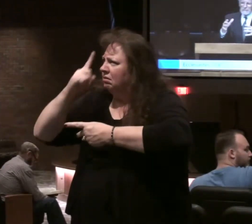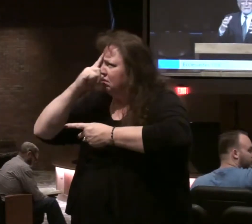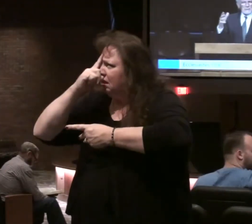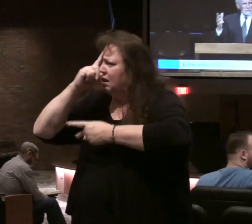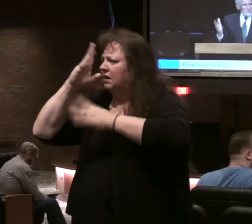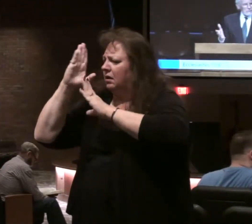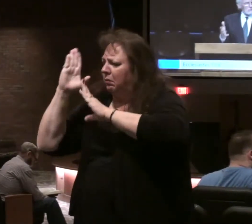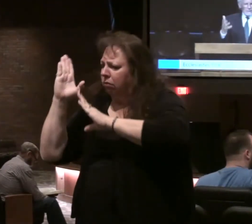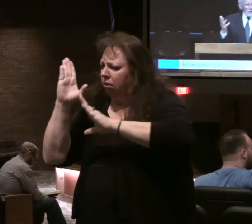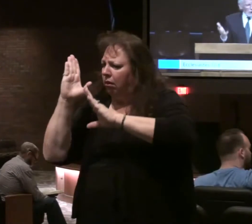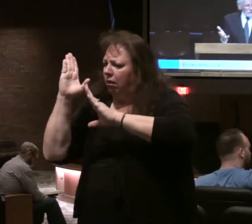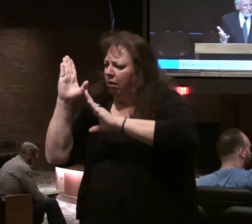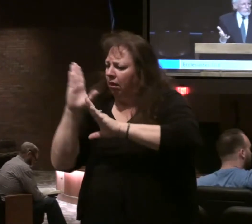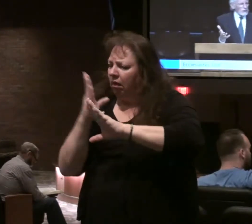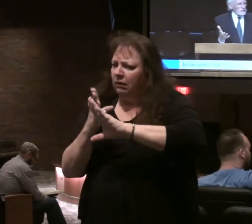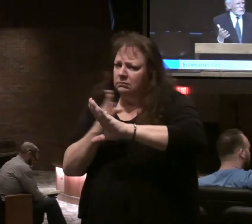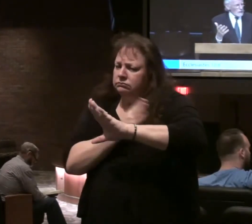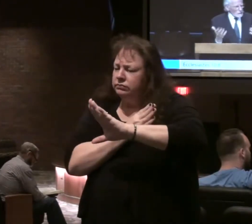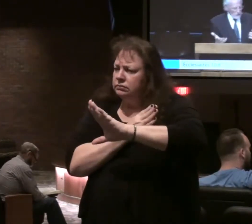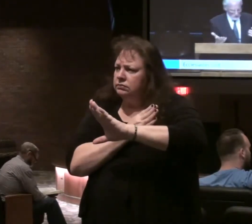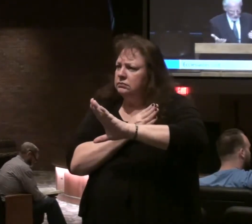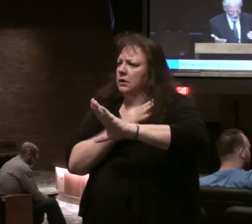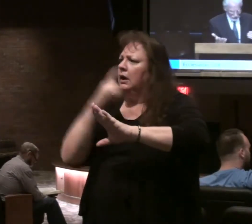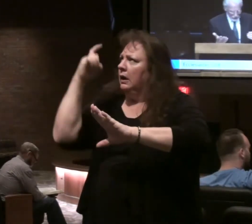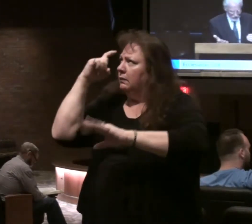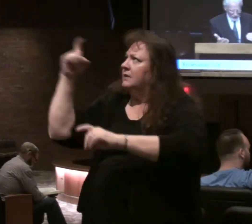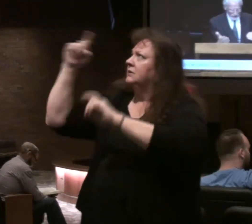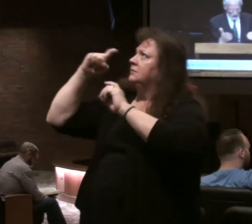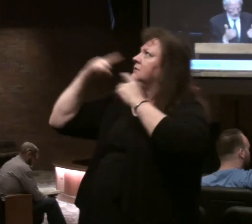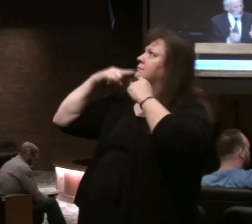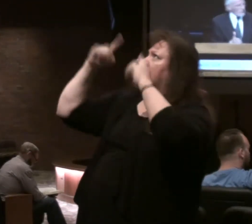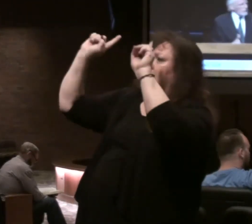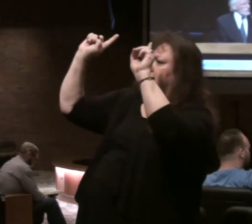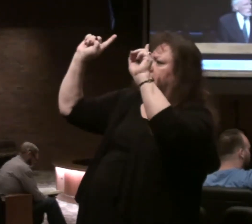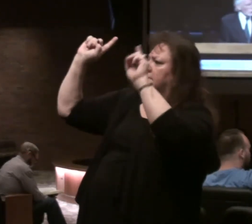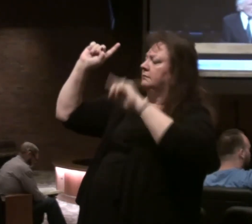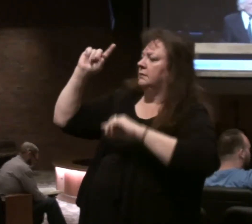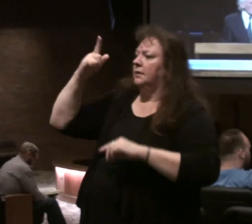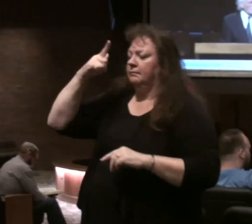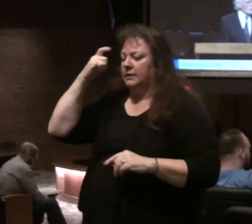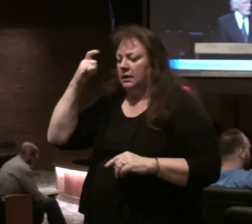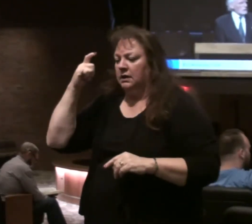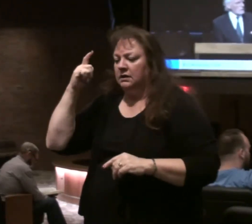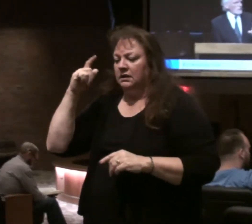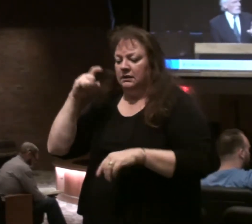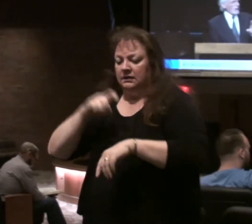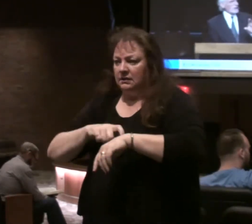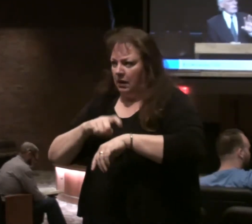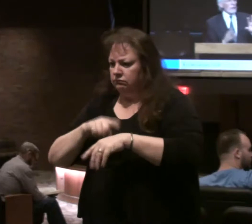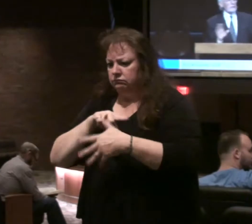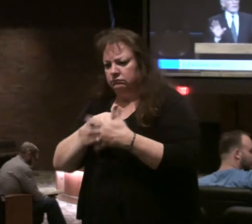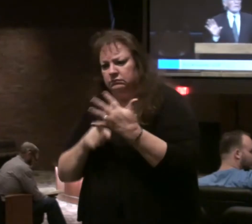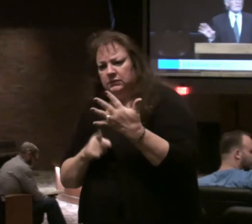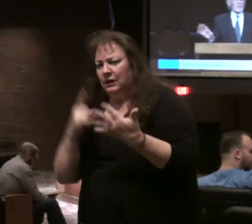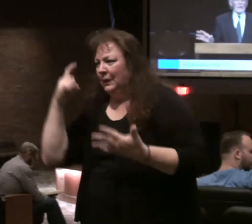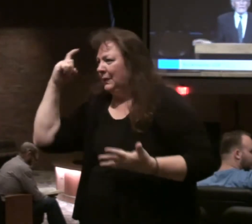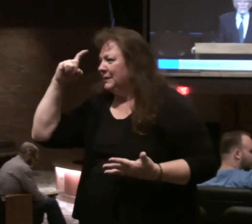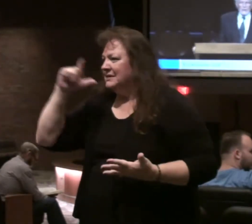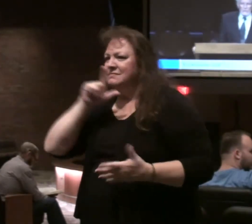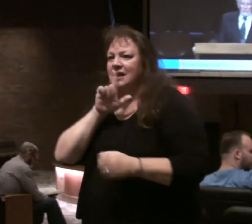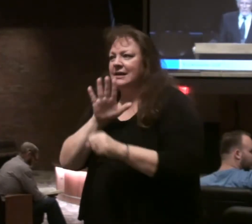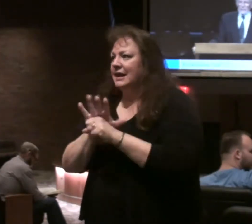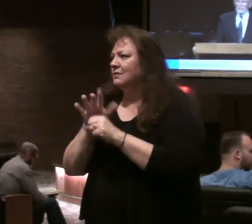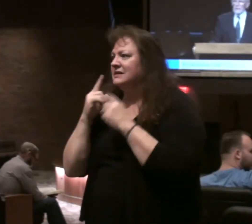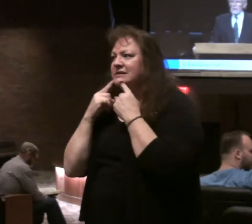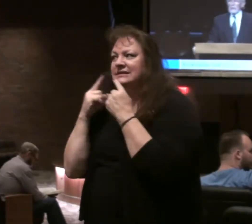Plan. And all these things. Wisdom gives you success. Because throughout this, he talks about the fact that wisdom doesn't